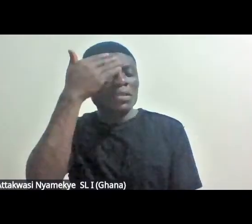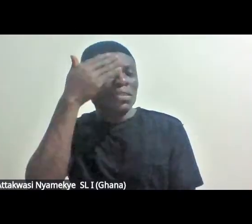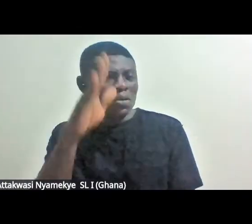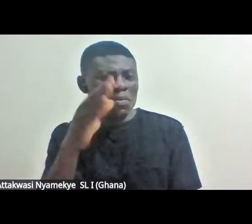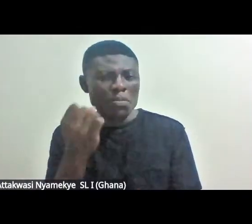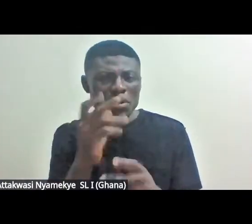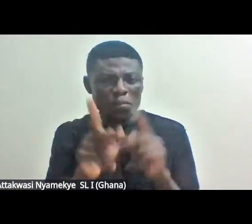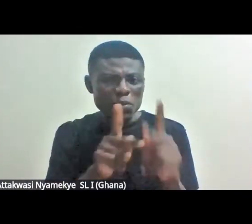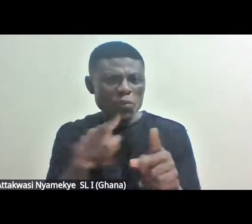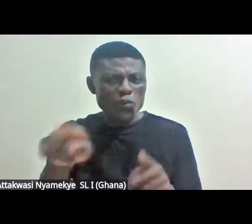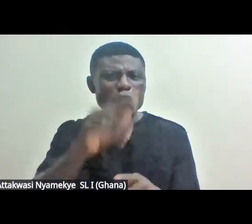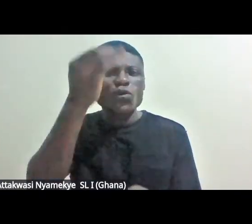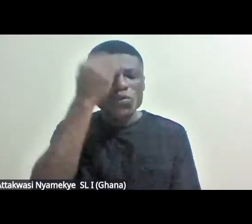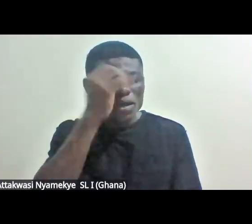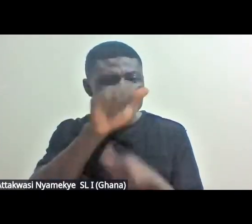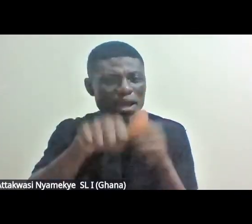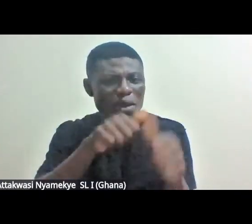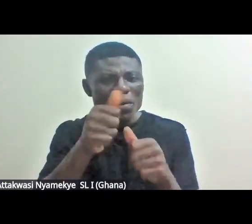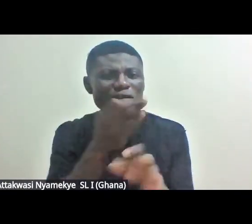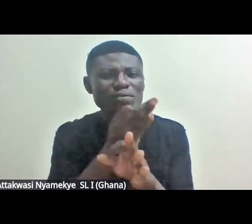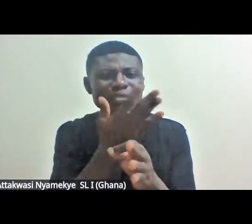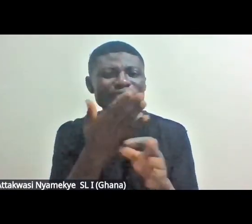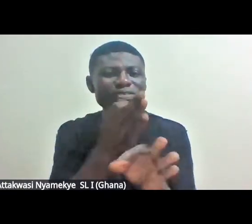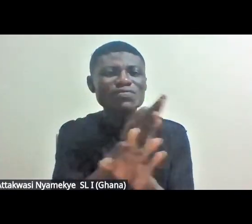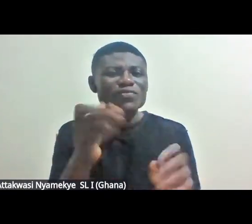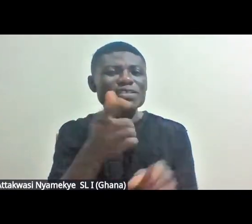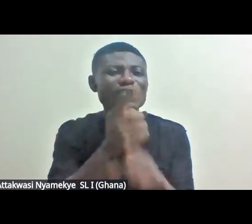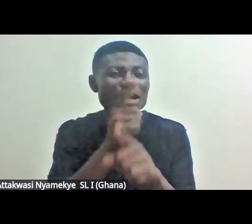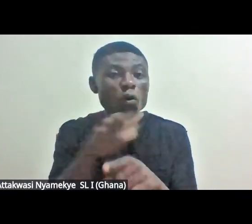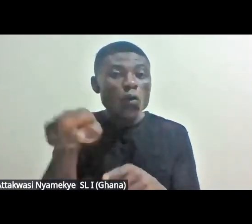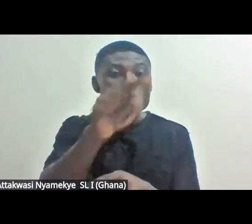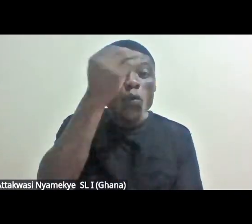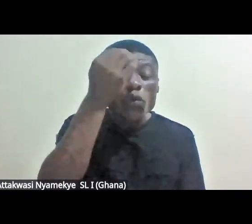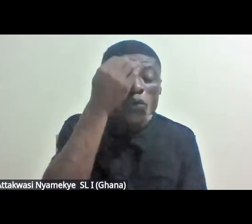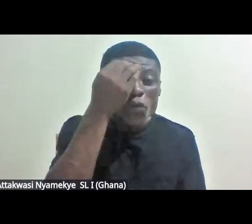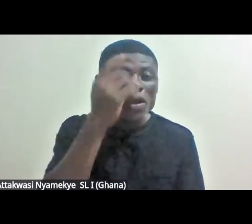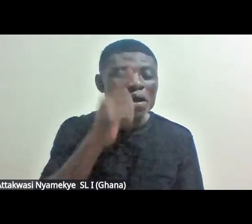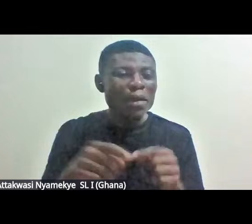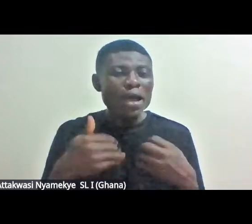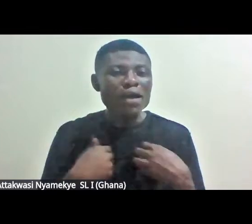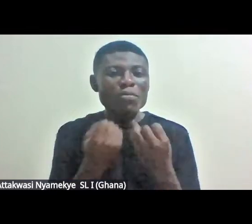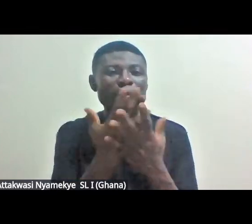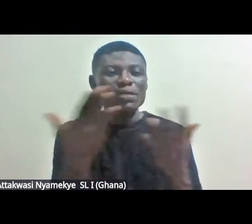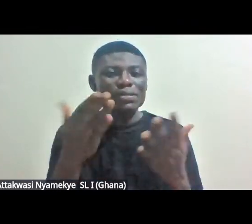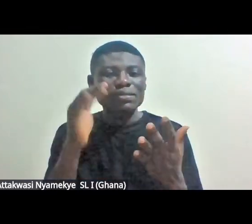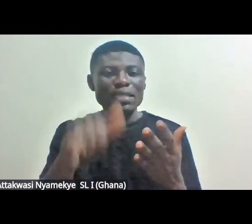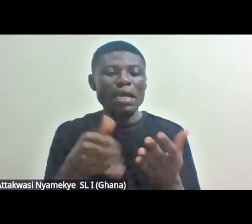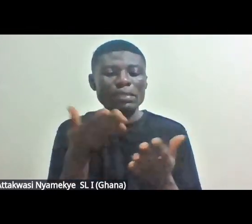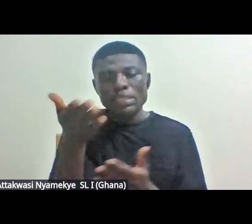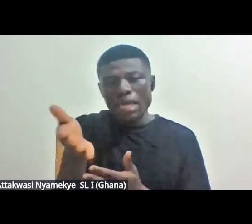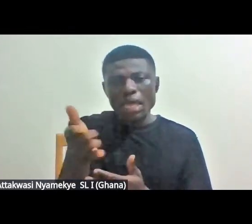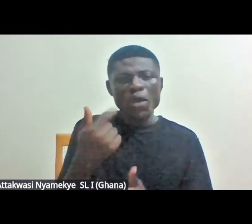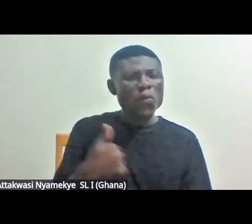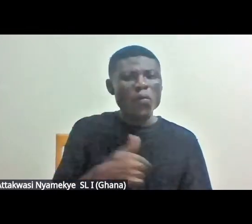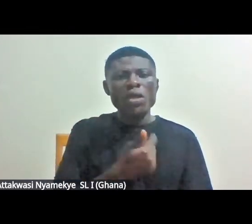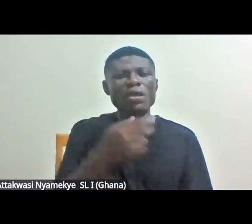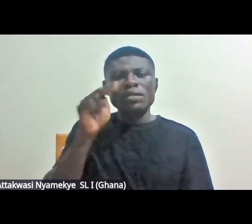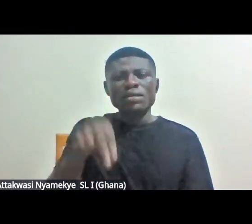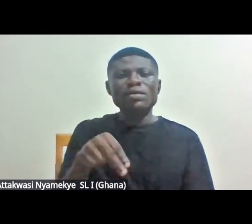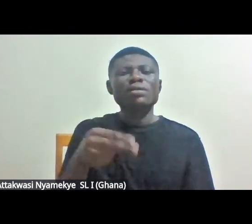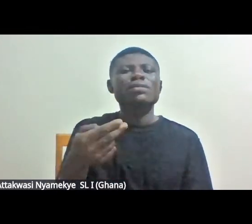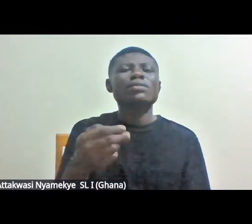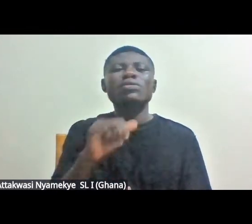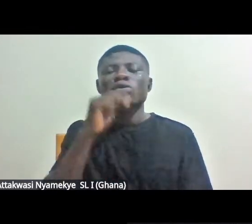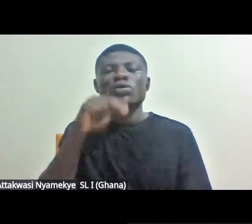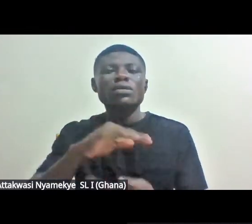us here know about them, but there are so many things that are available that you don't even need a laptop.